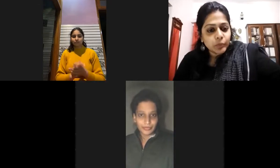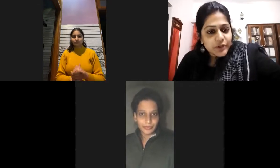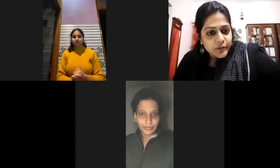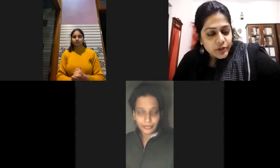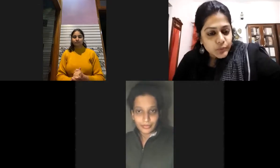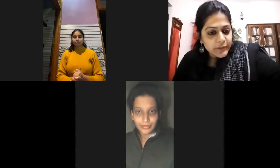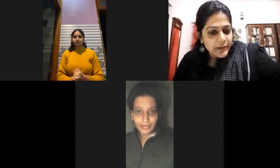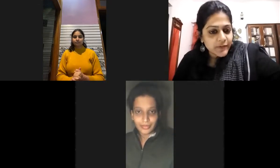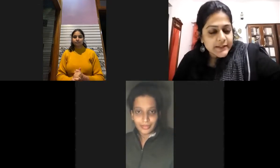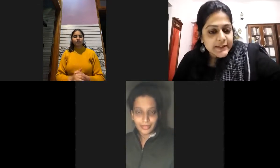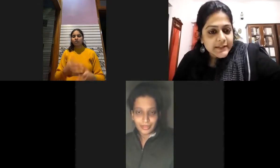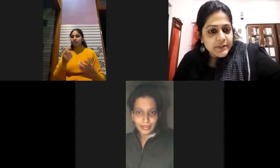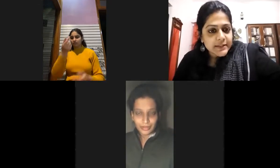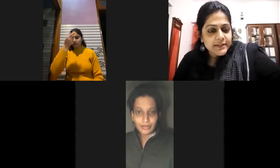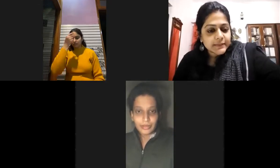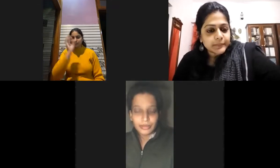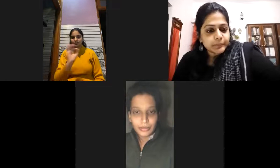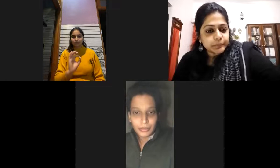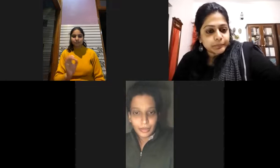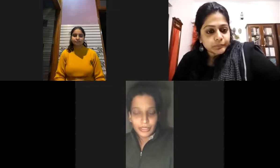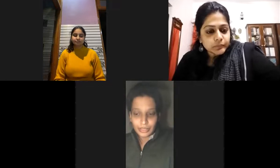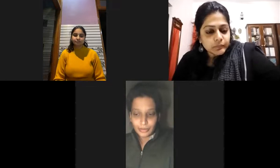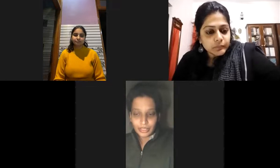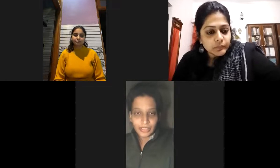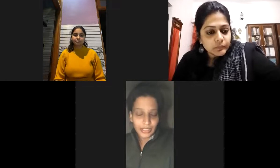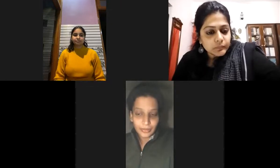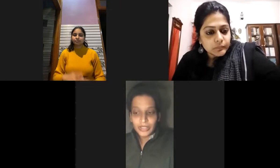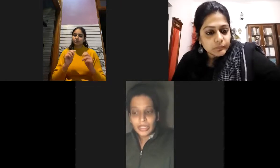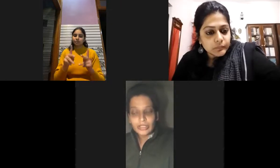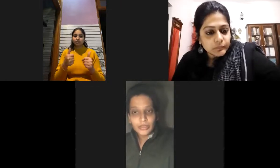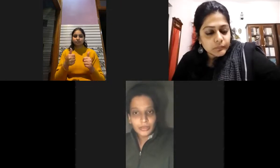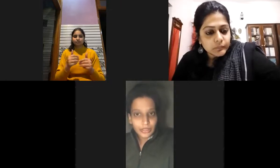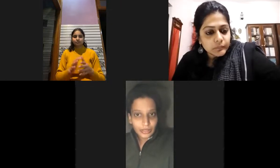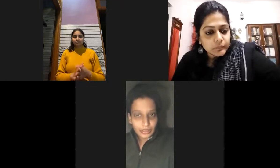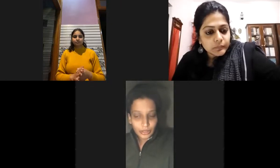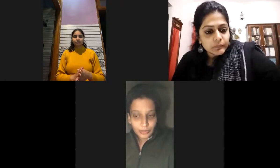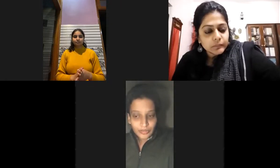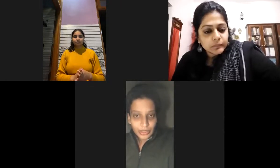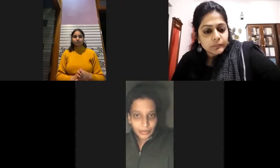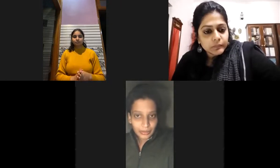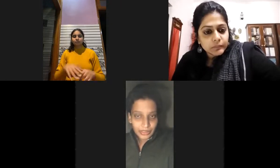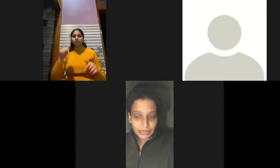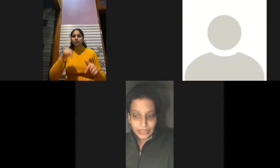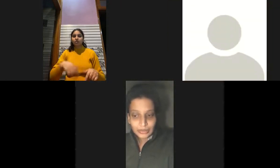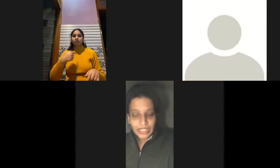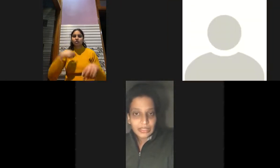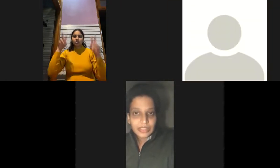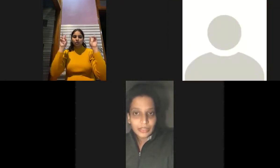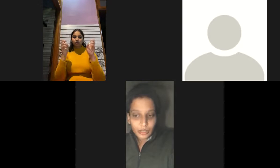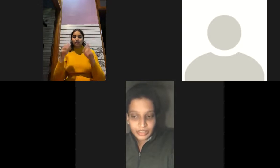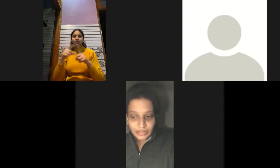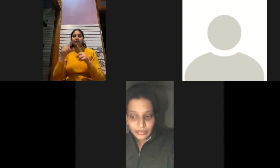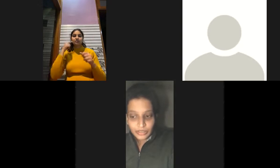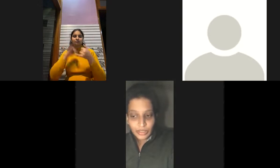Not too much of an issue with as far as connectivity is concerned. All right. Okay, great. So the topic for my paper is Dismantling